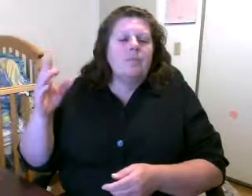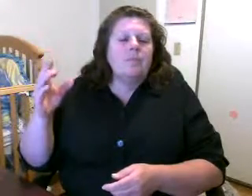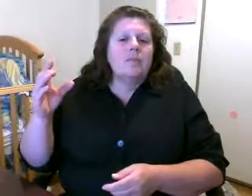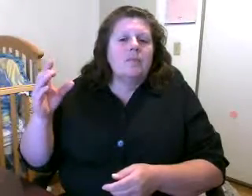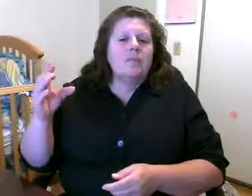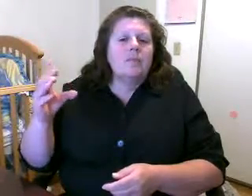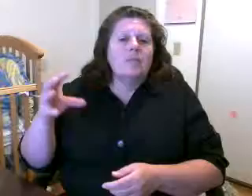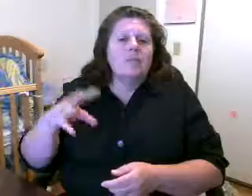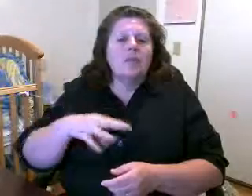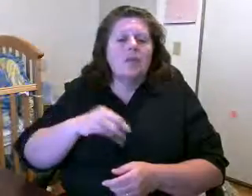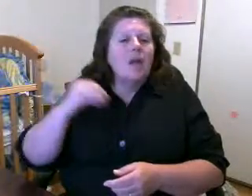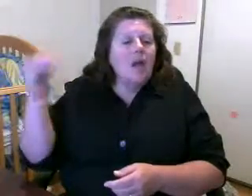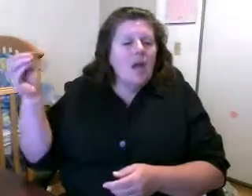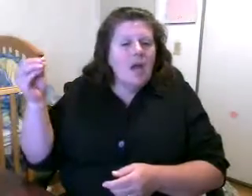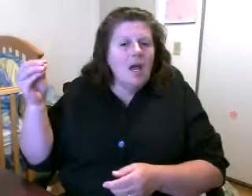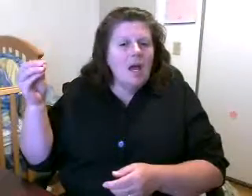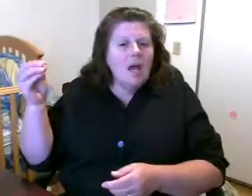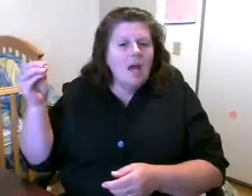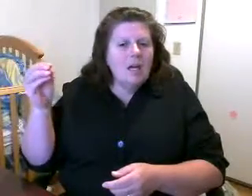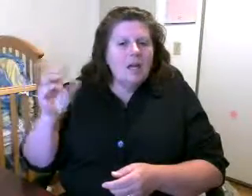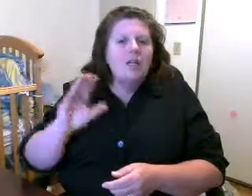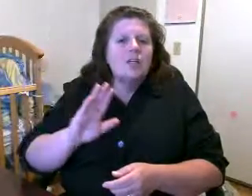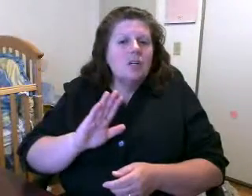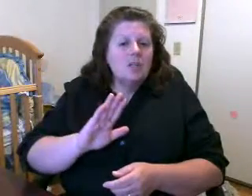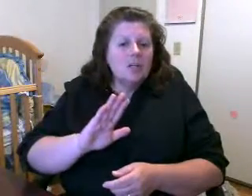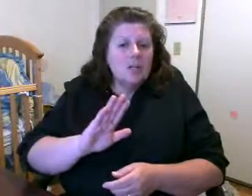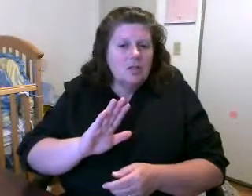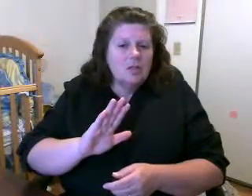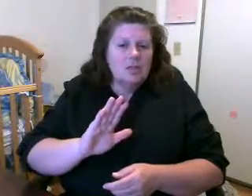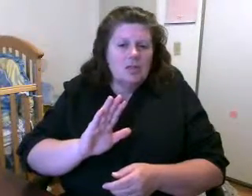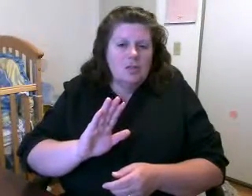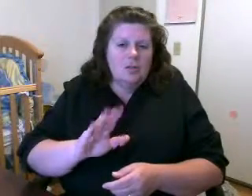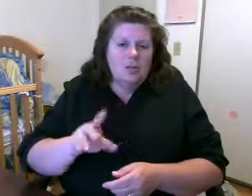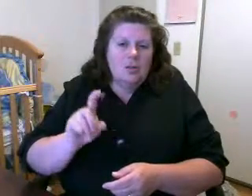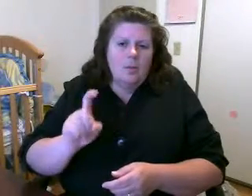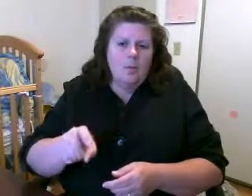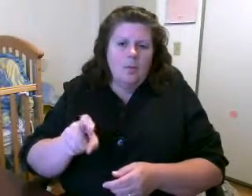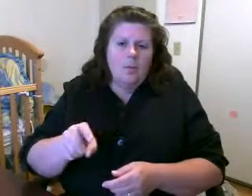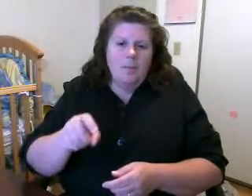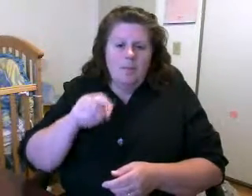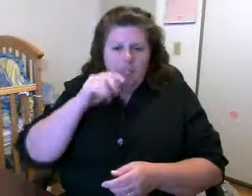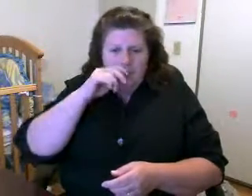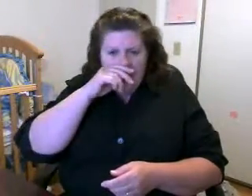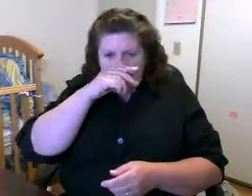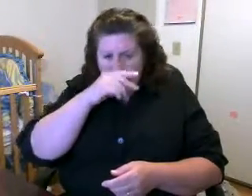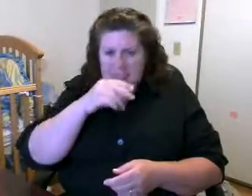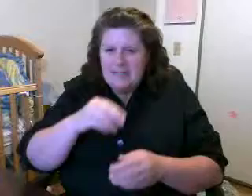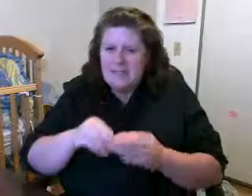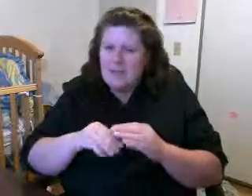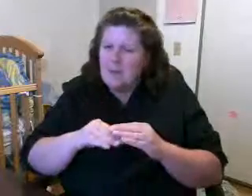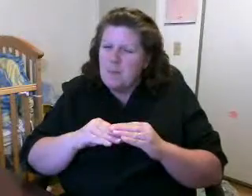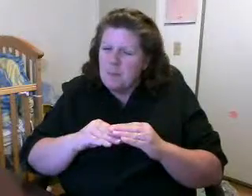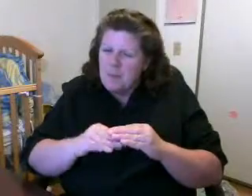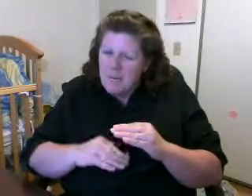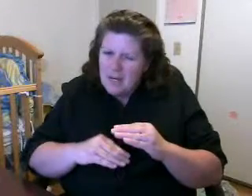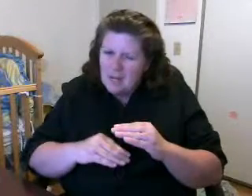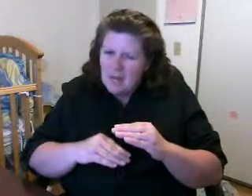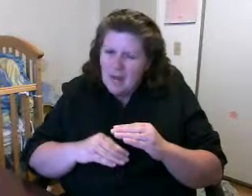understand how to minimize miscues, how to minimize deletions or substitutions. You certainly want to know how